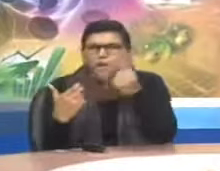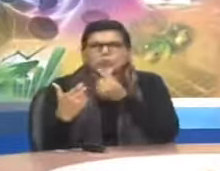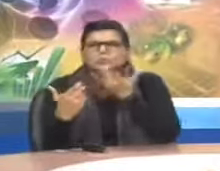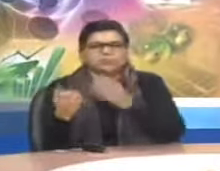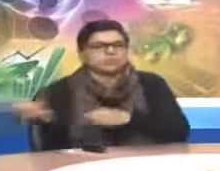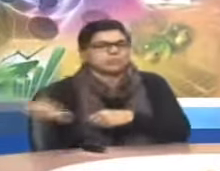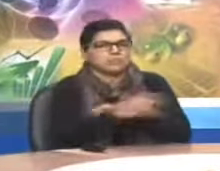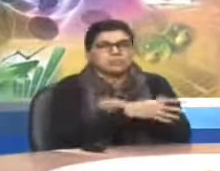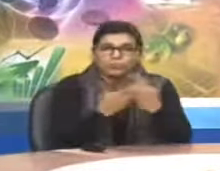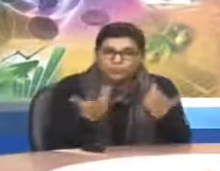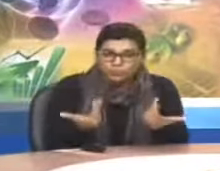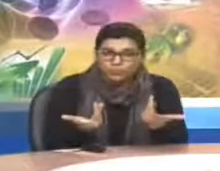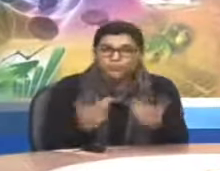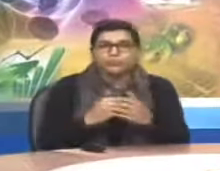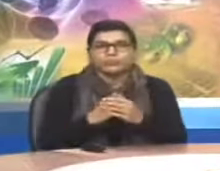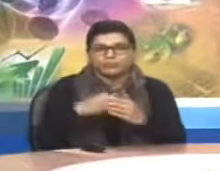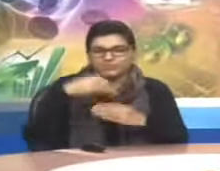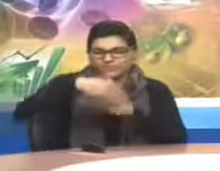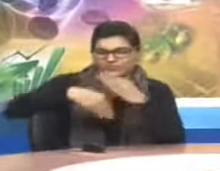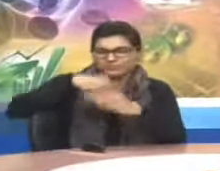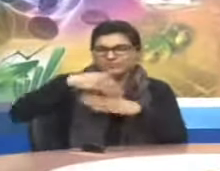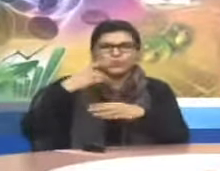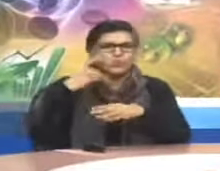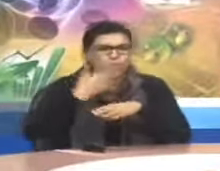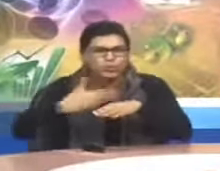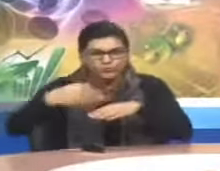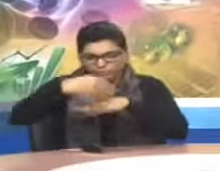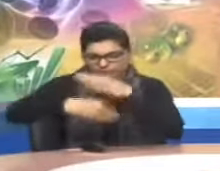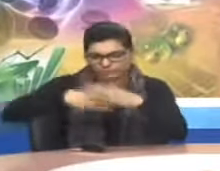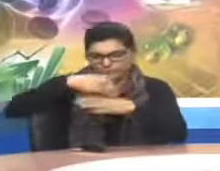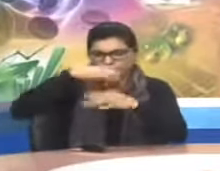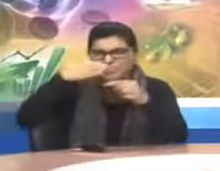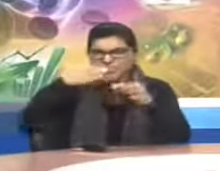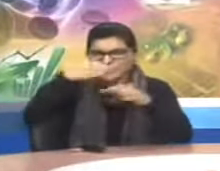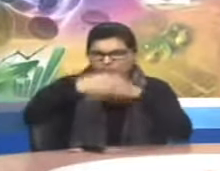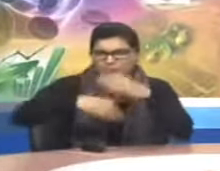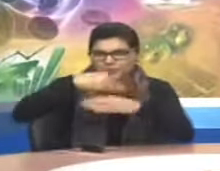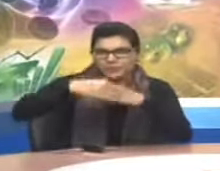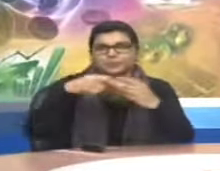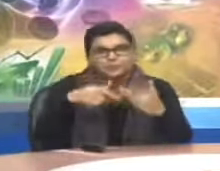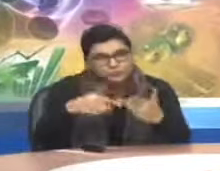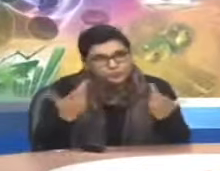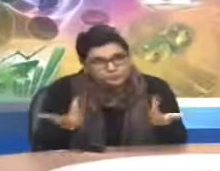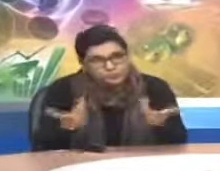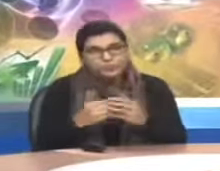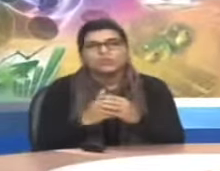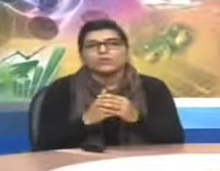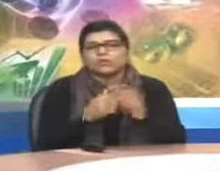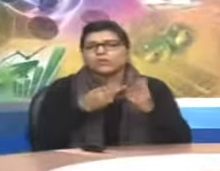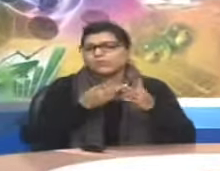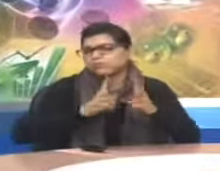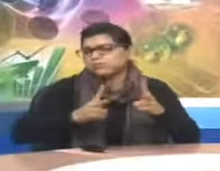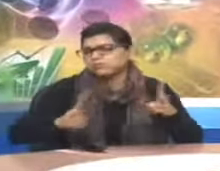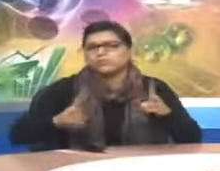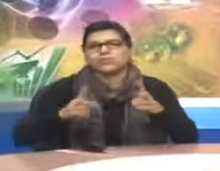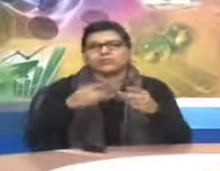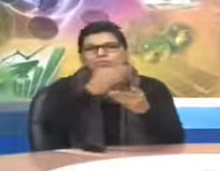like when syringe is used and after one time used, it is of no use. So, there are